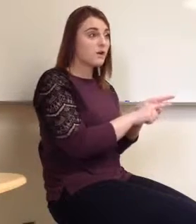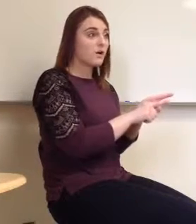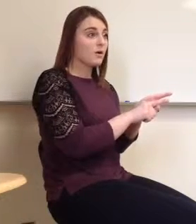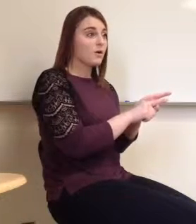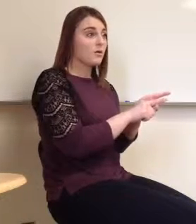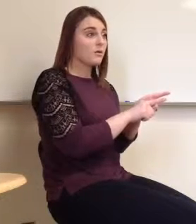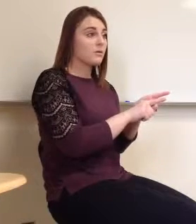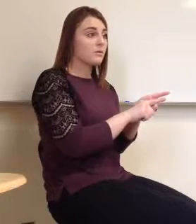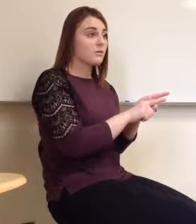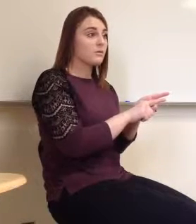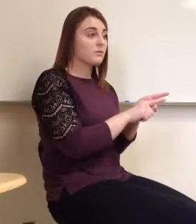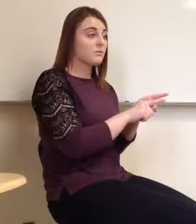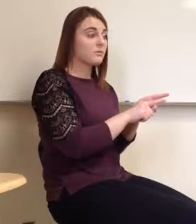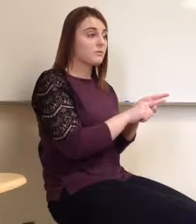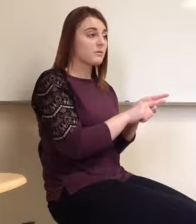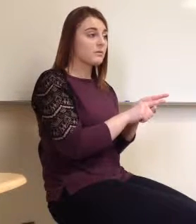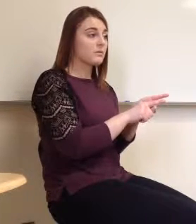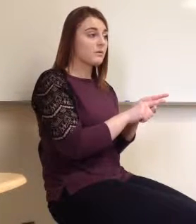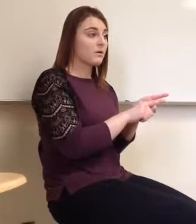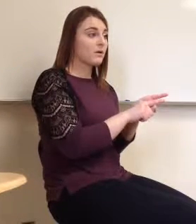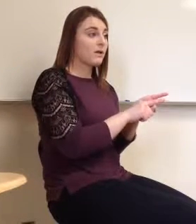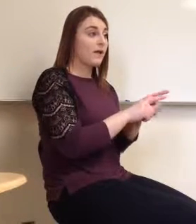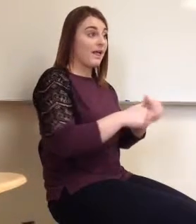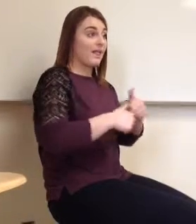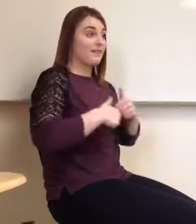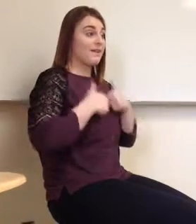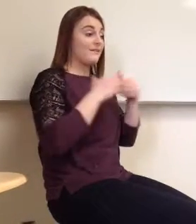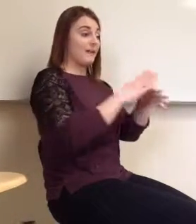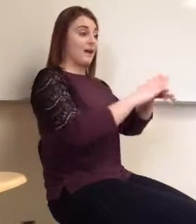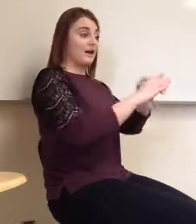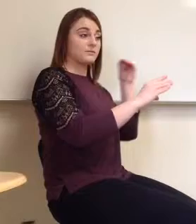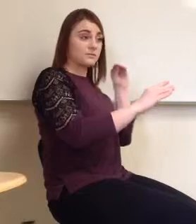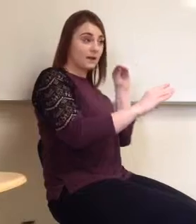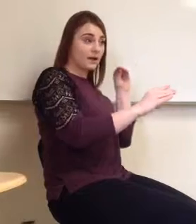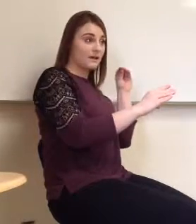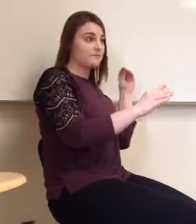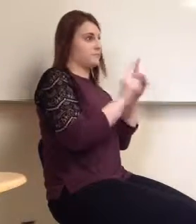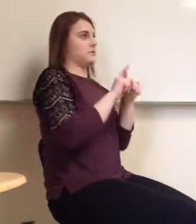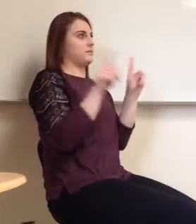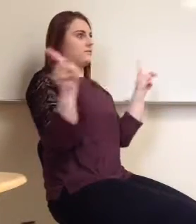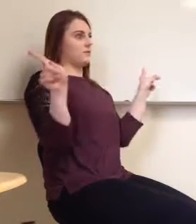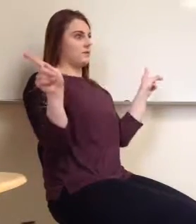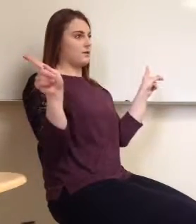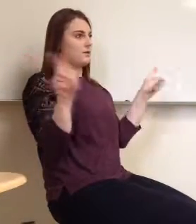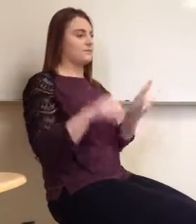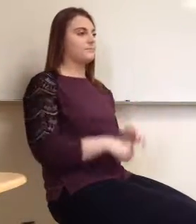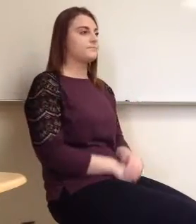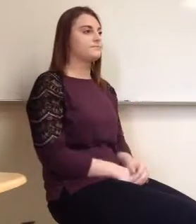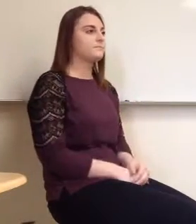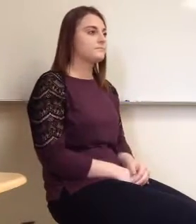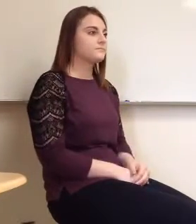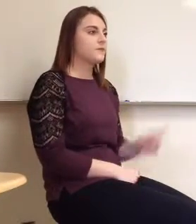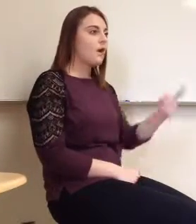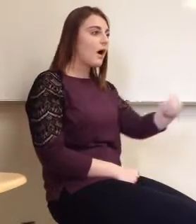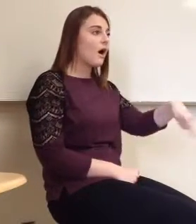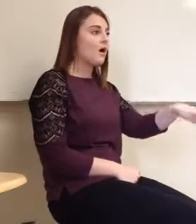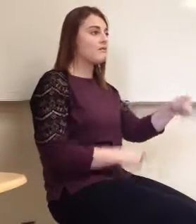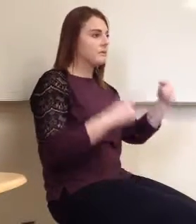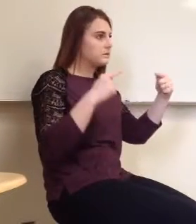in life it was something else. They struggled with basic reading in schools, but could